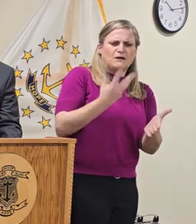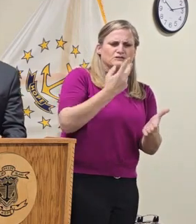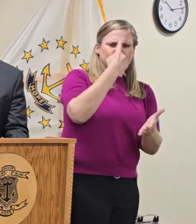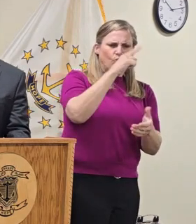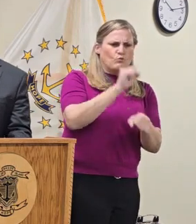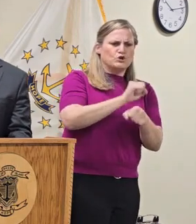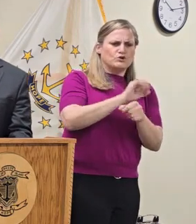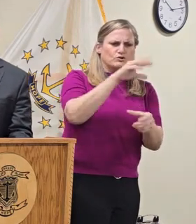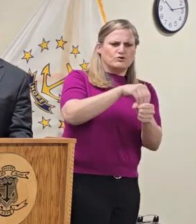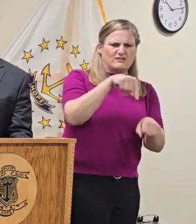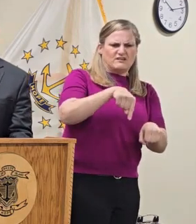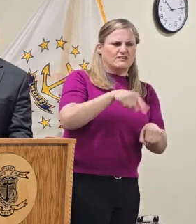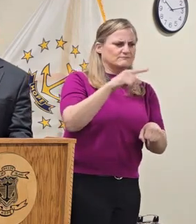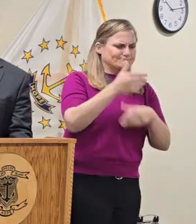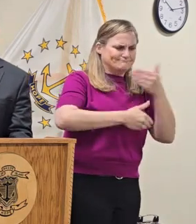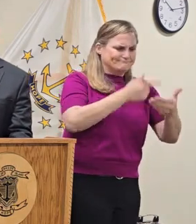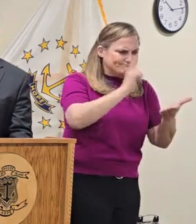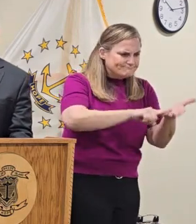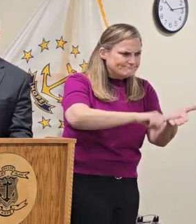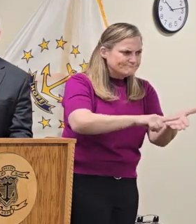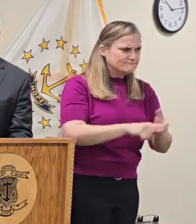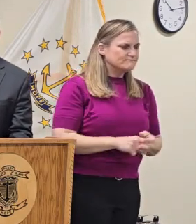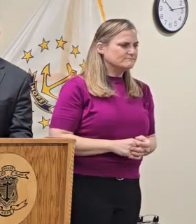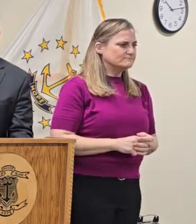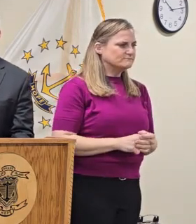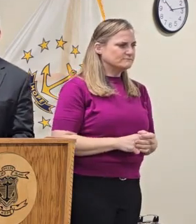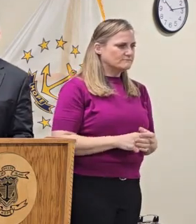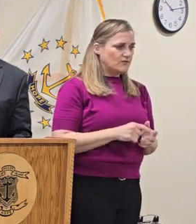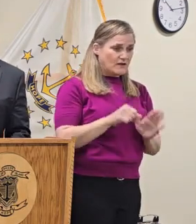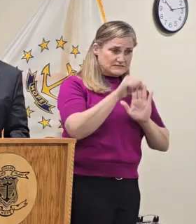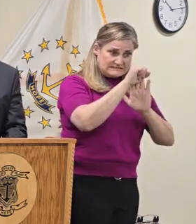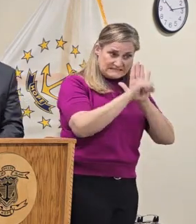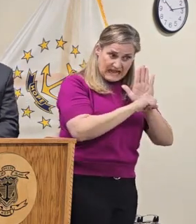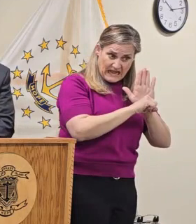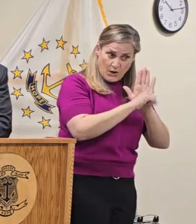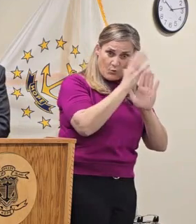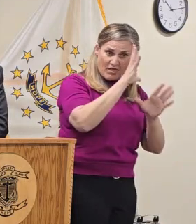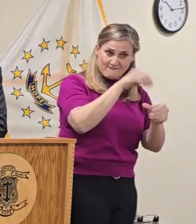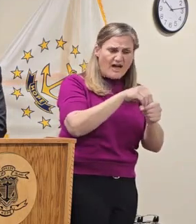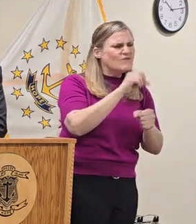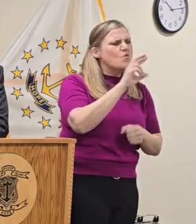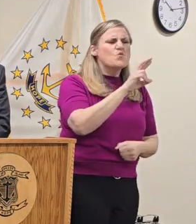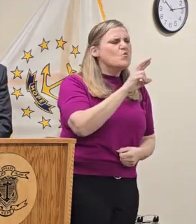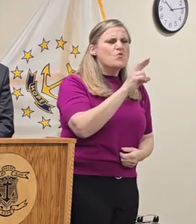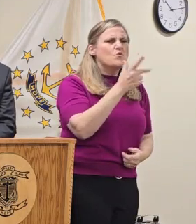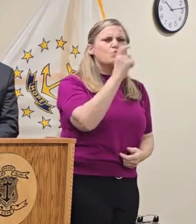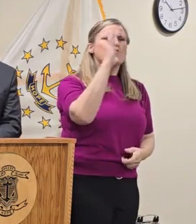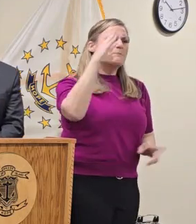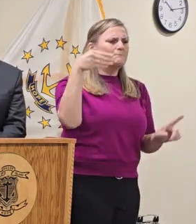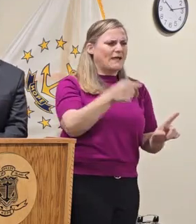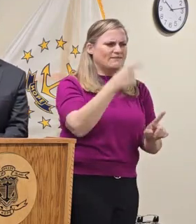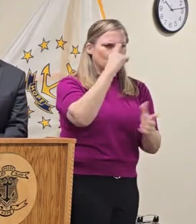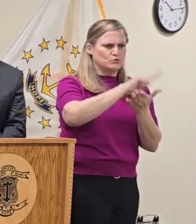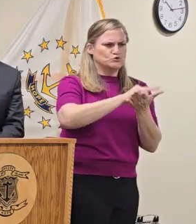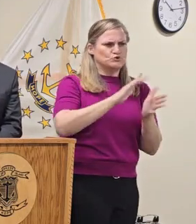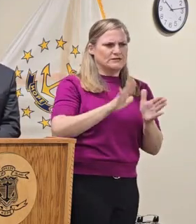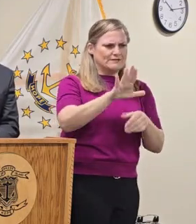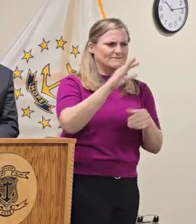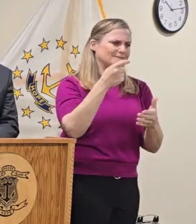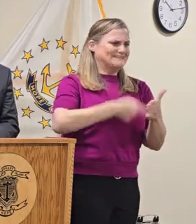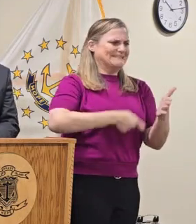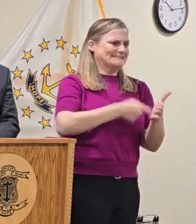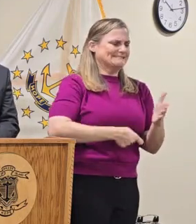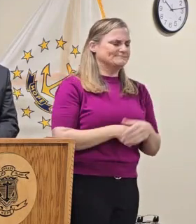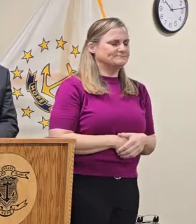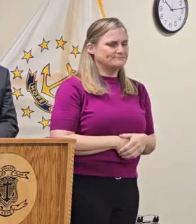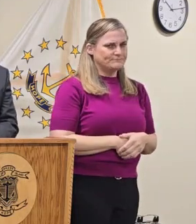funds, and then is there some sort of award structure that's going to be put into this contract? So it's a agreement based